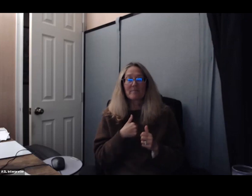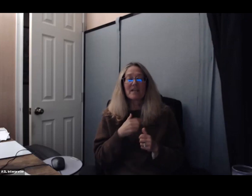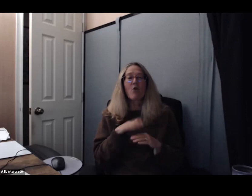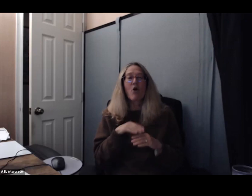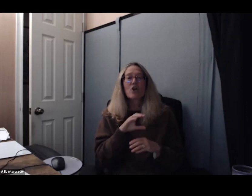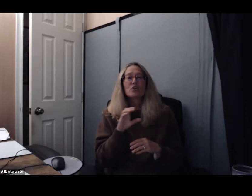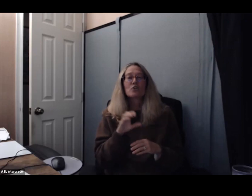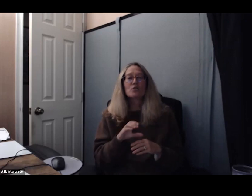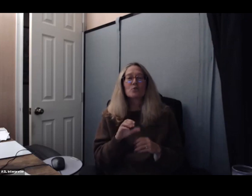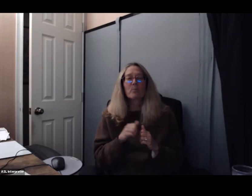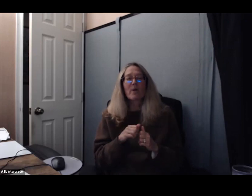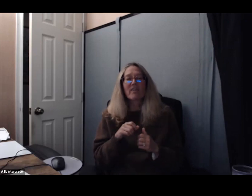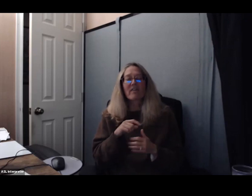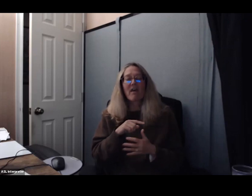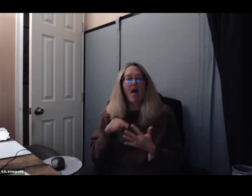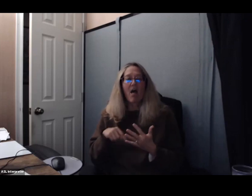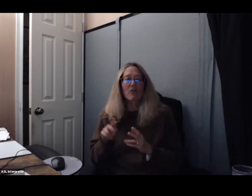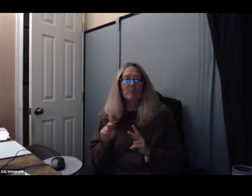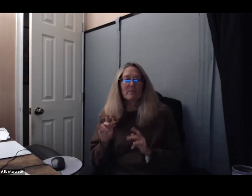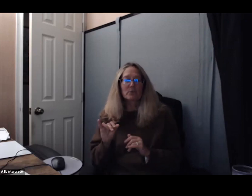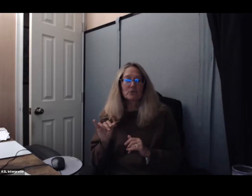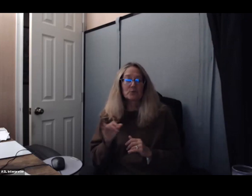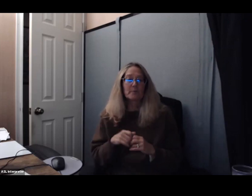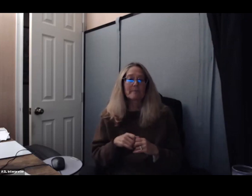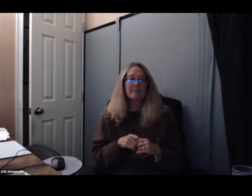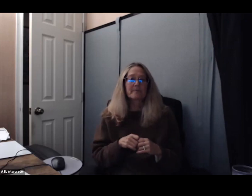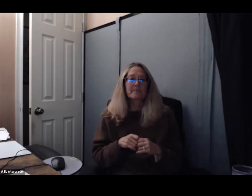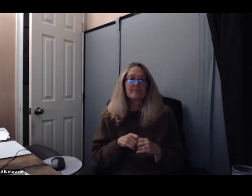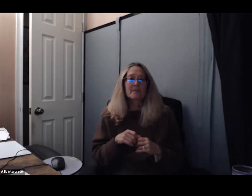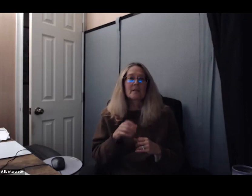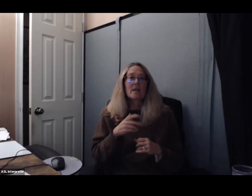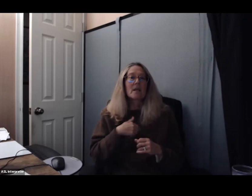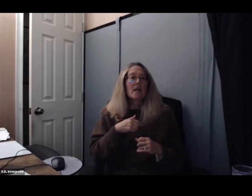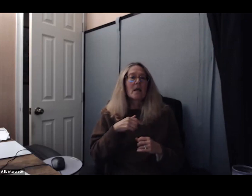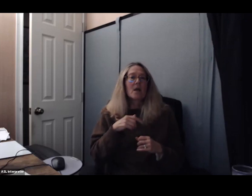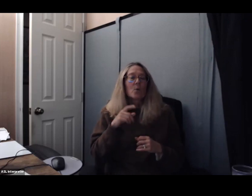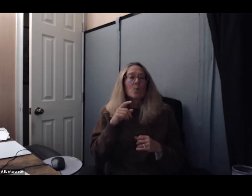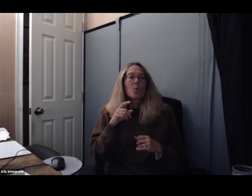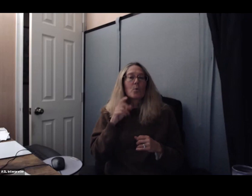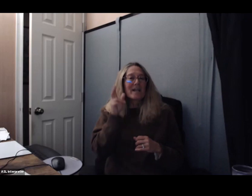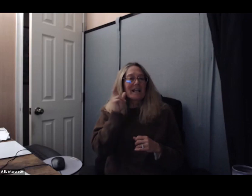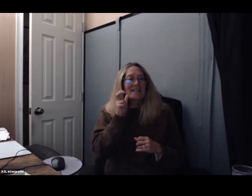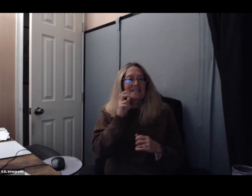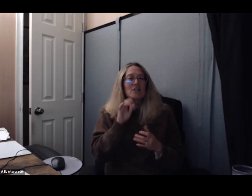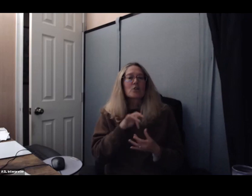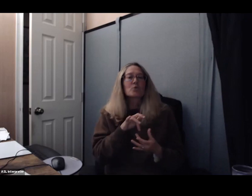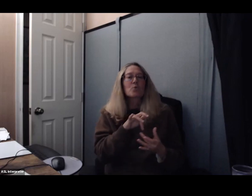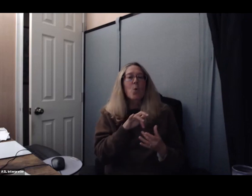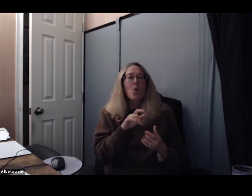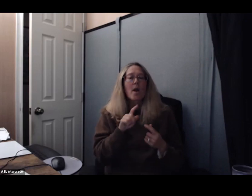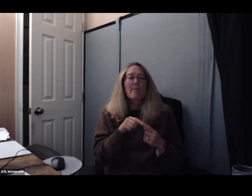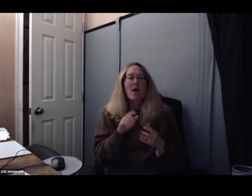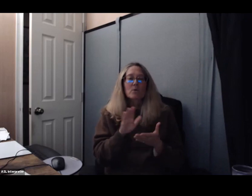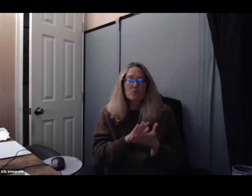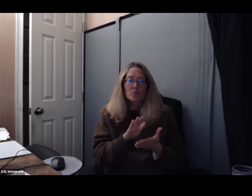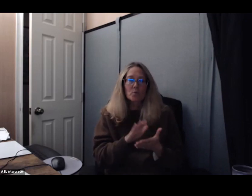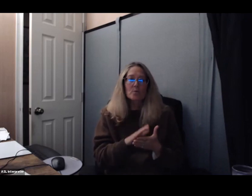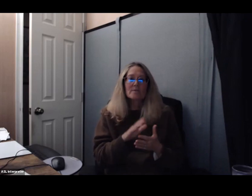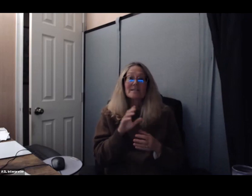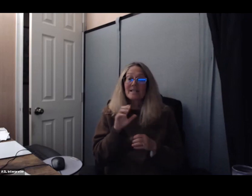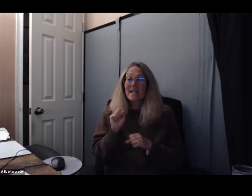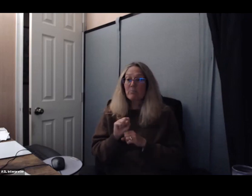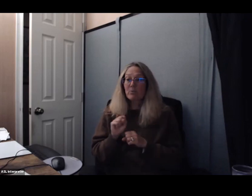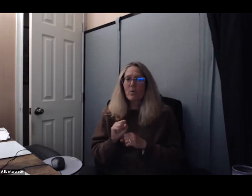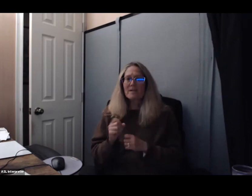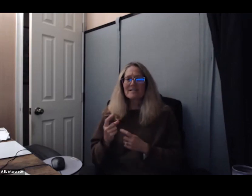others, on something that we heard, a theme that came up in our listening tour of schools, where our employees really